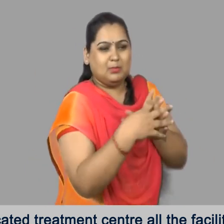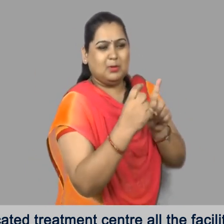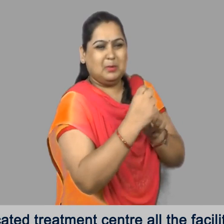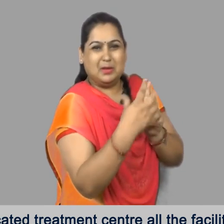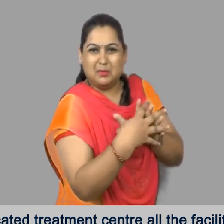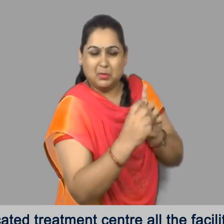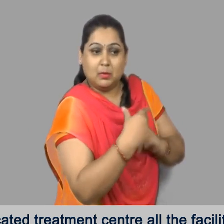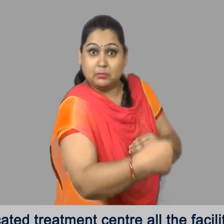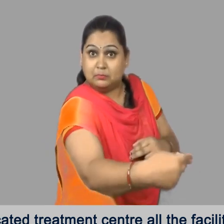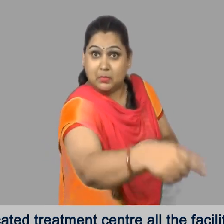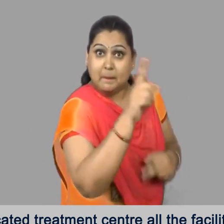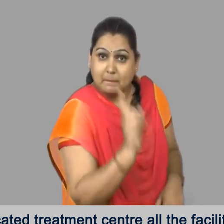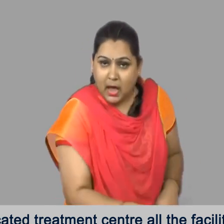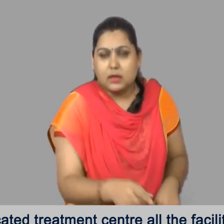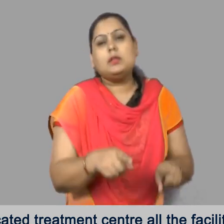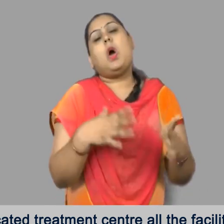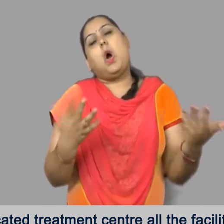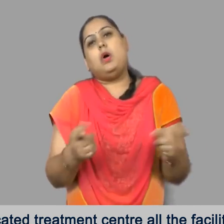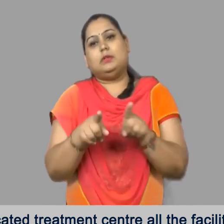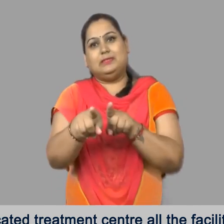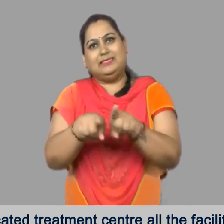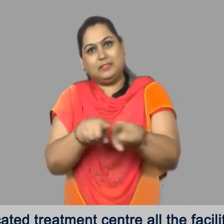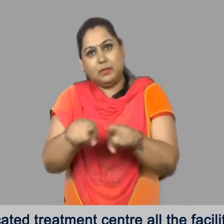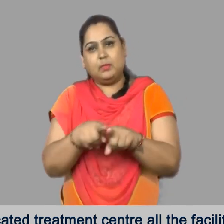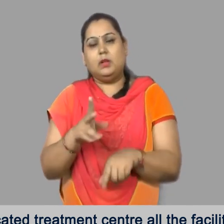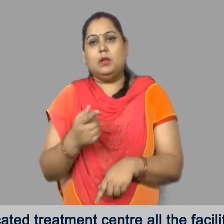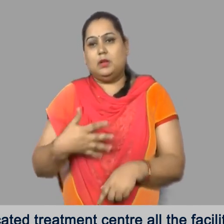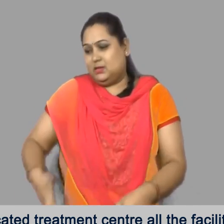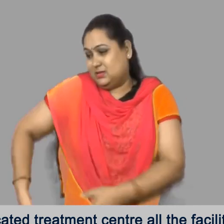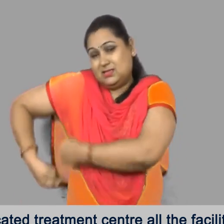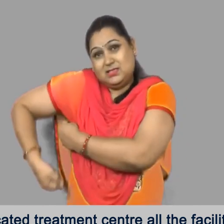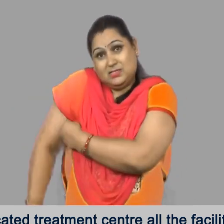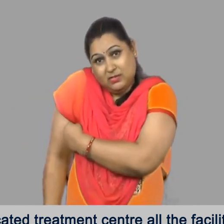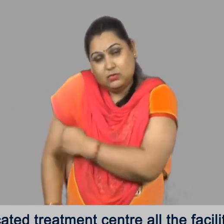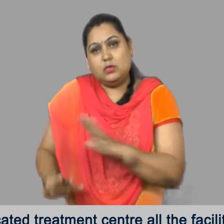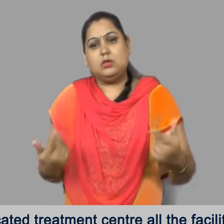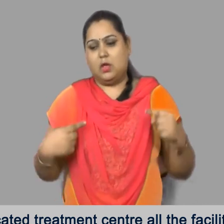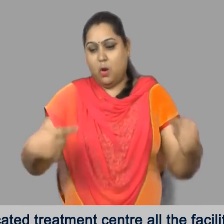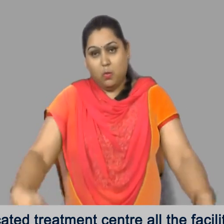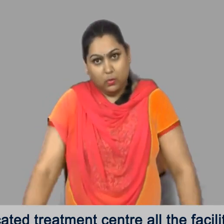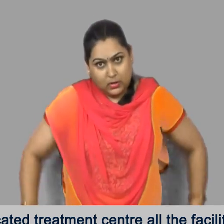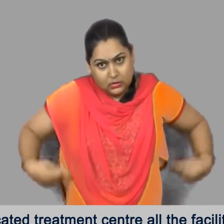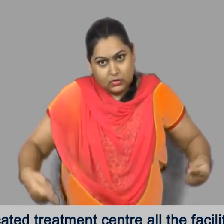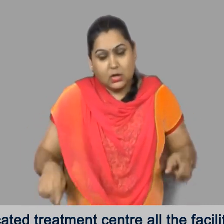seats be kept, and it is to be ensured that Even items like